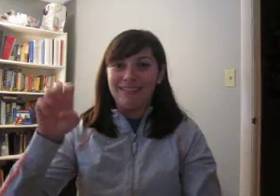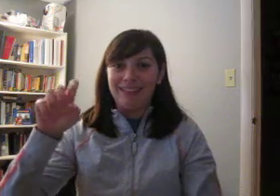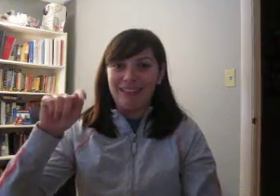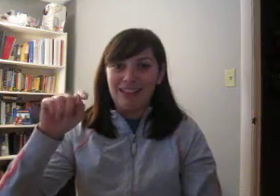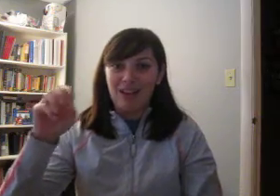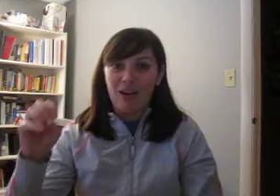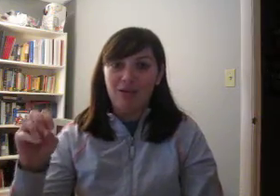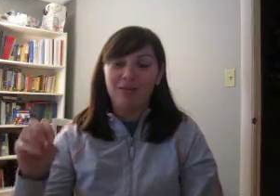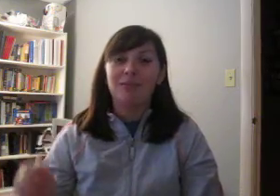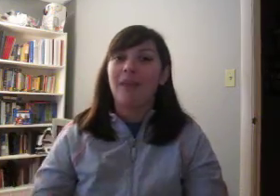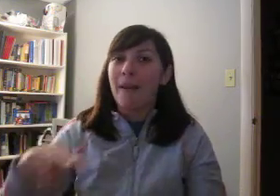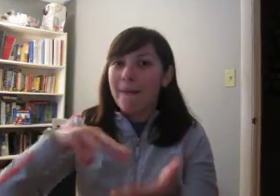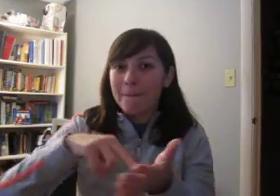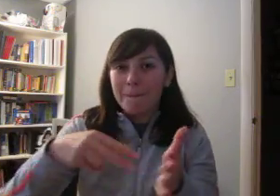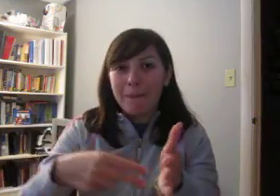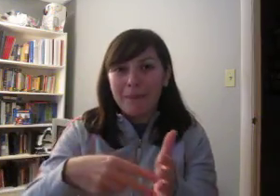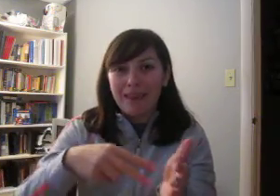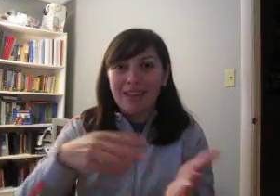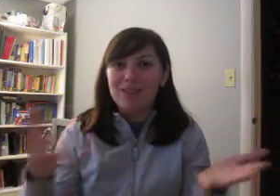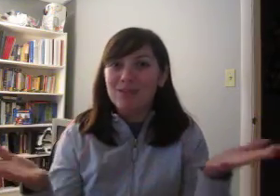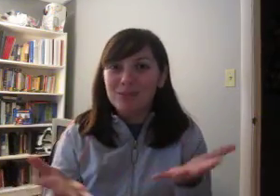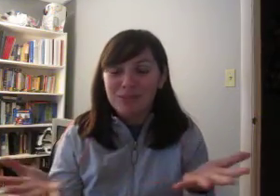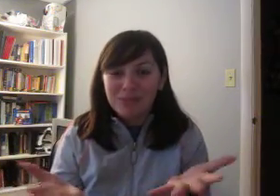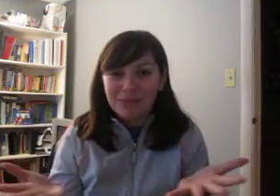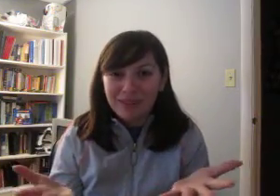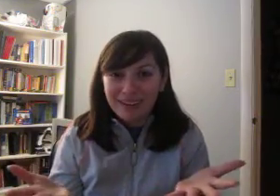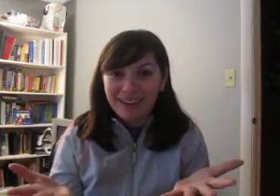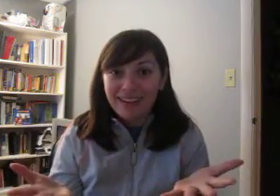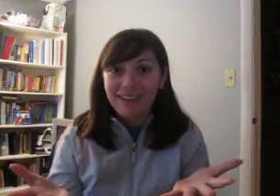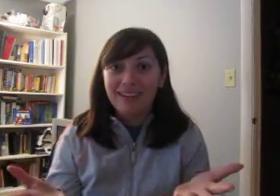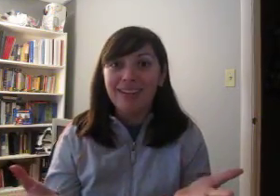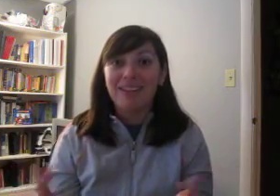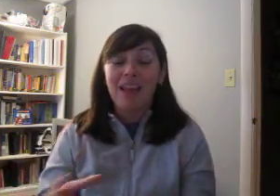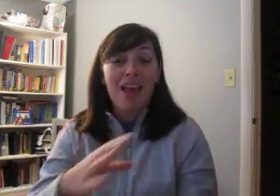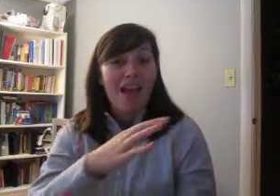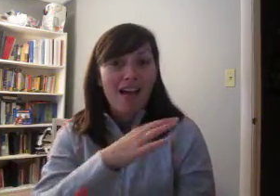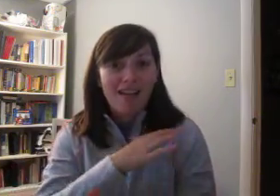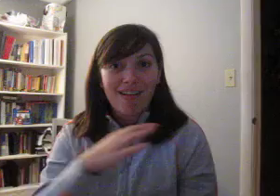now Congress just made my bill a federal law. Pretty cool, huh?